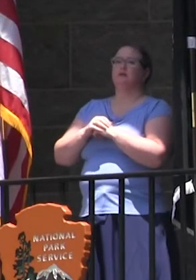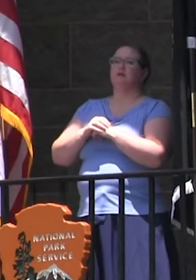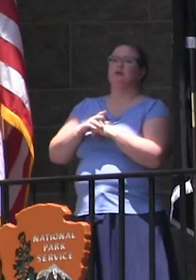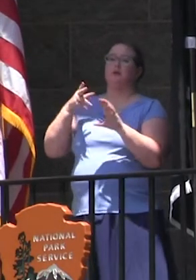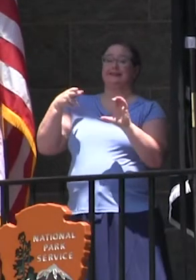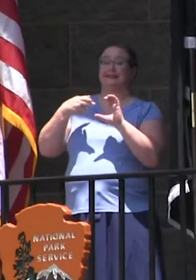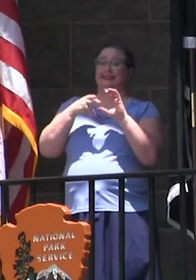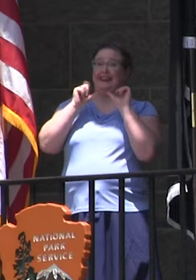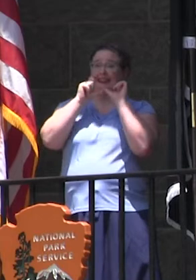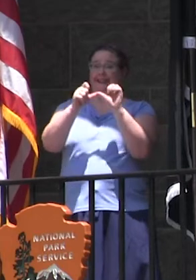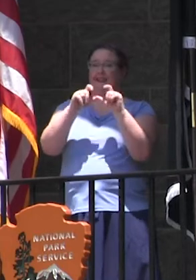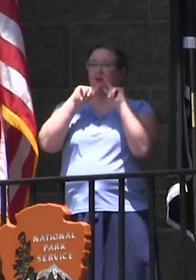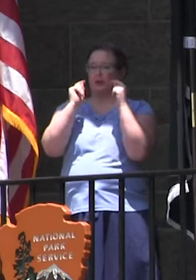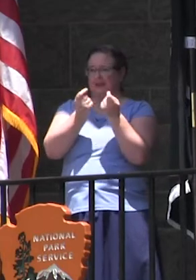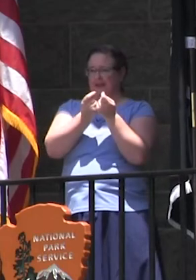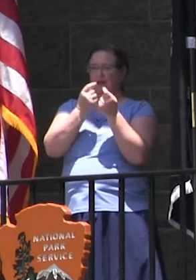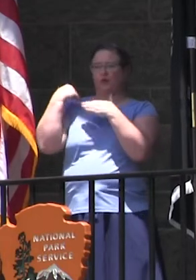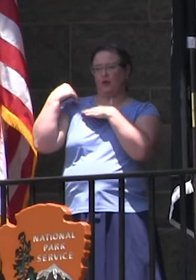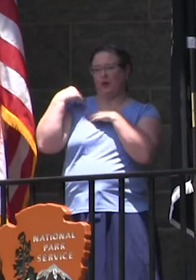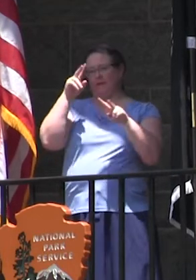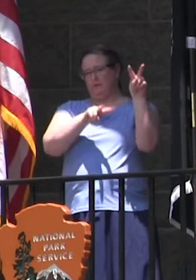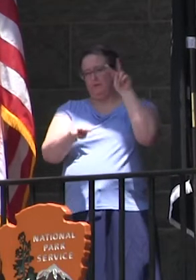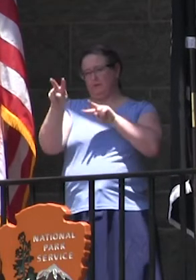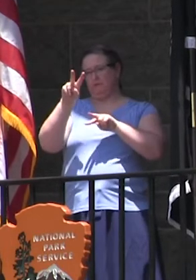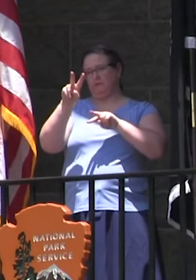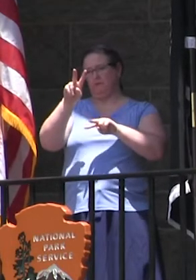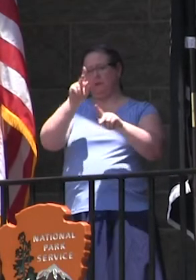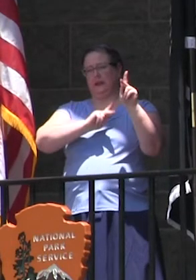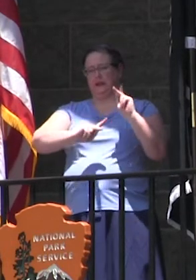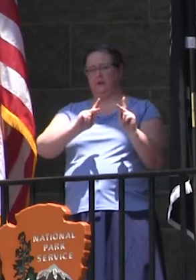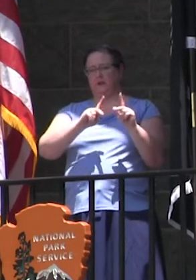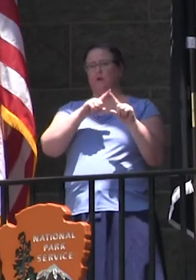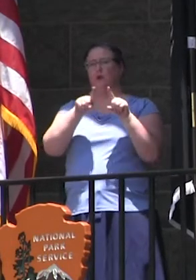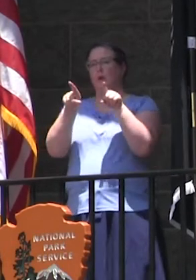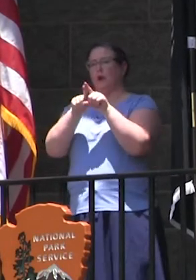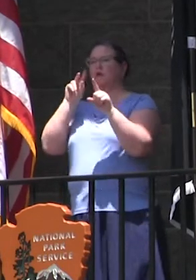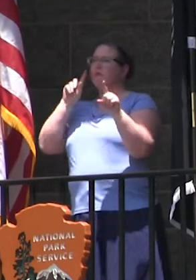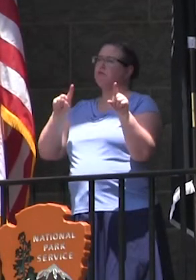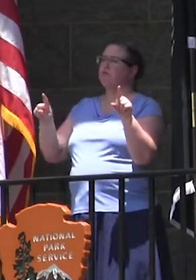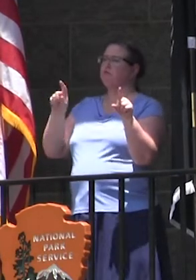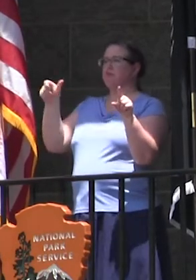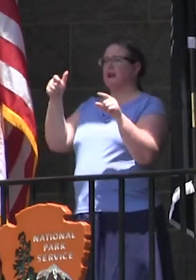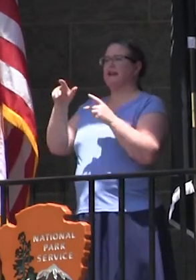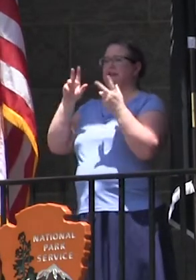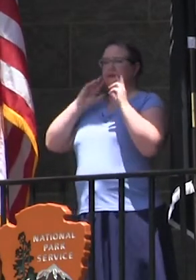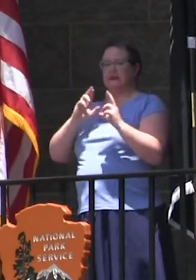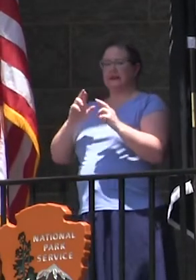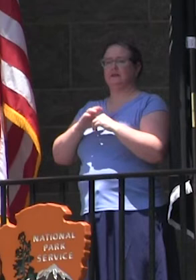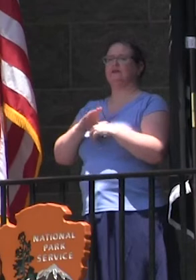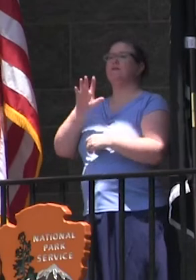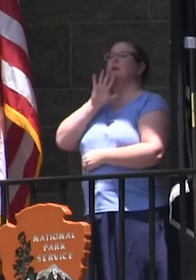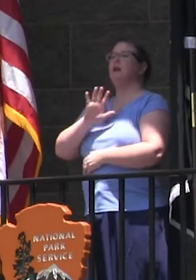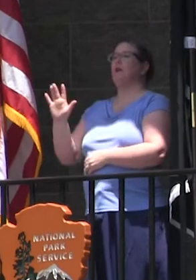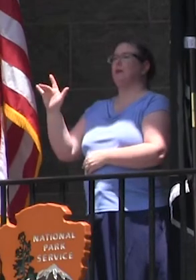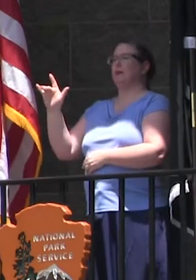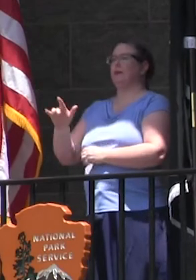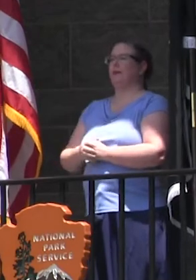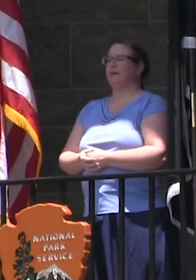team, responsible for screening civilians while respecting cultural sensitivities. She was 25.